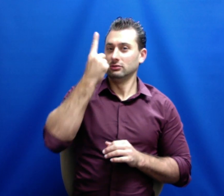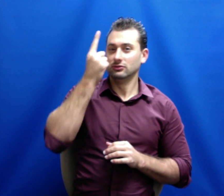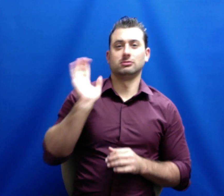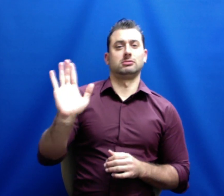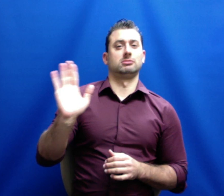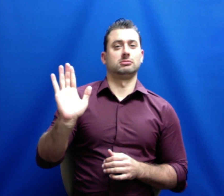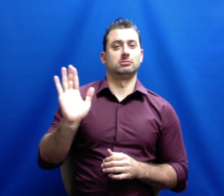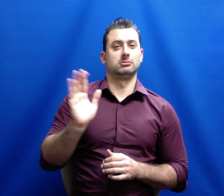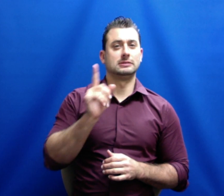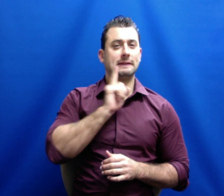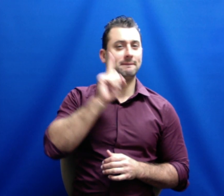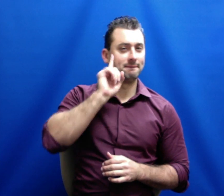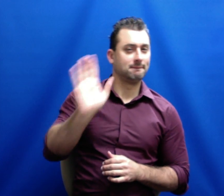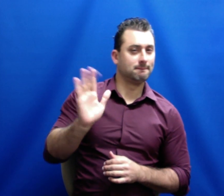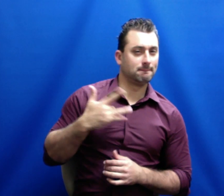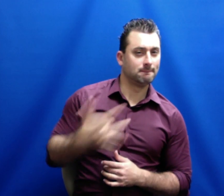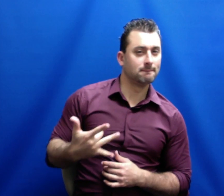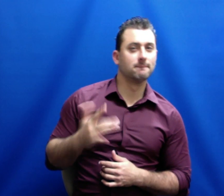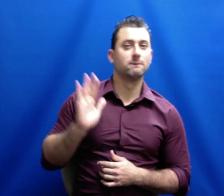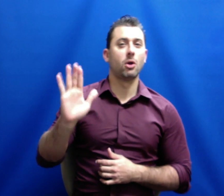understand among deaf culture, the deaf community.